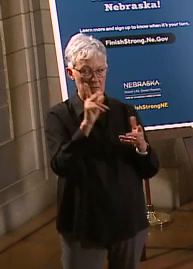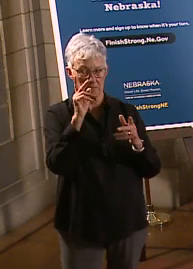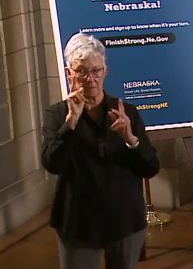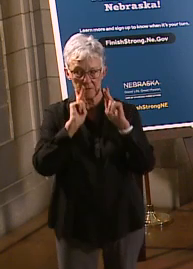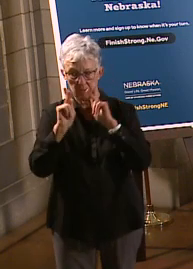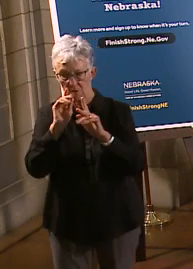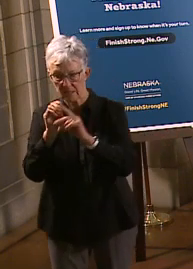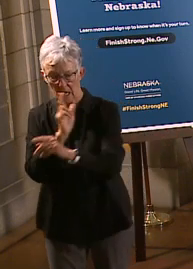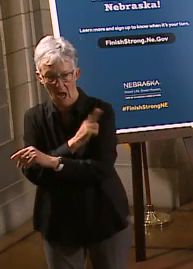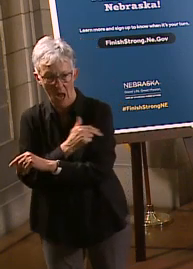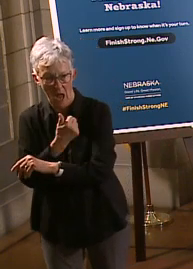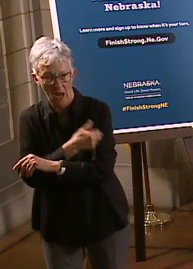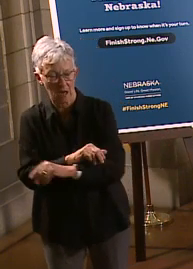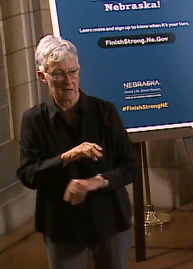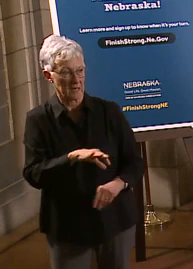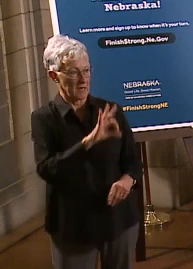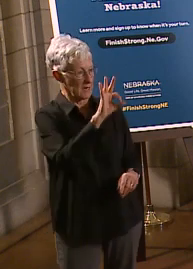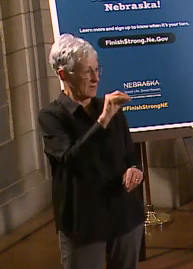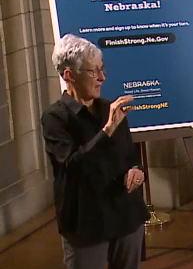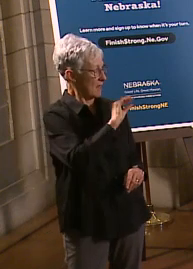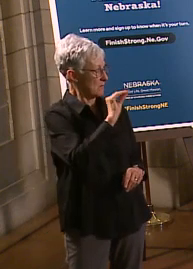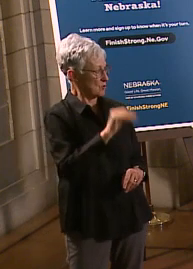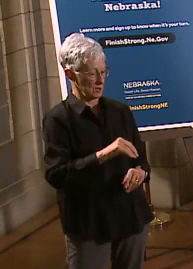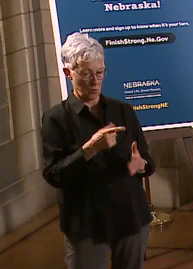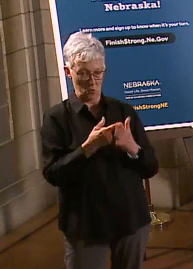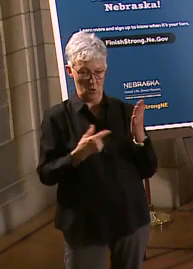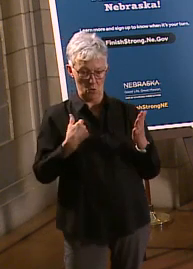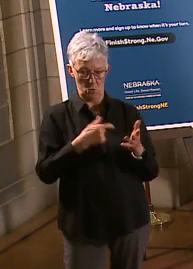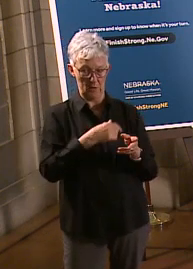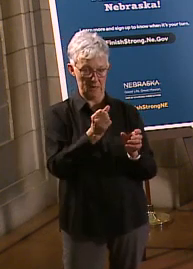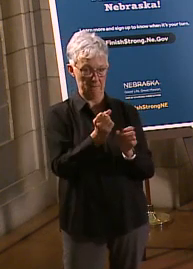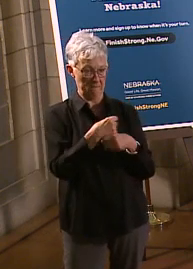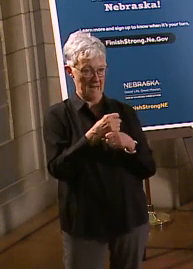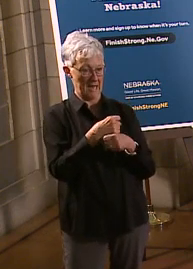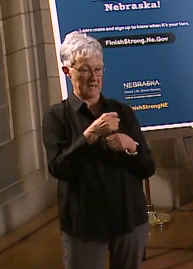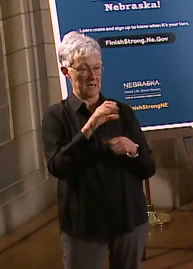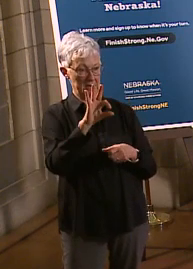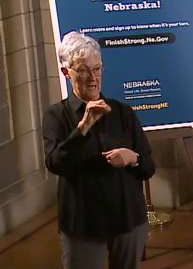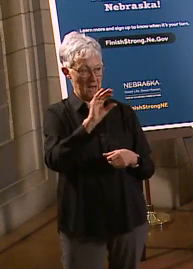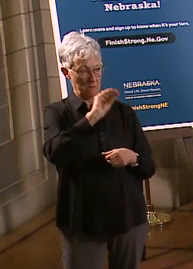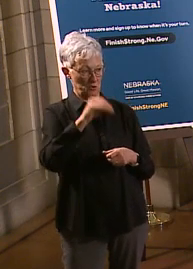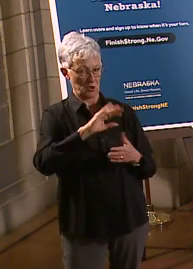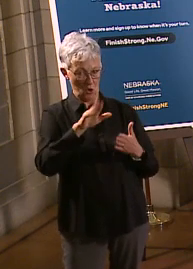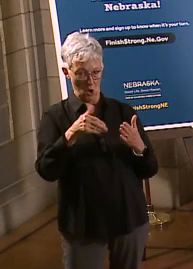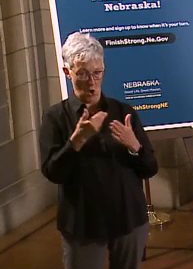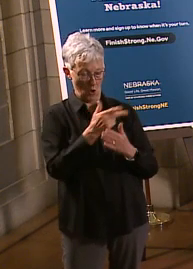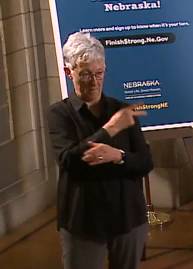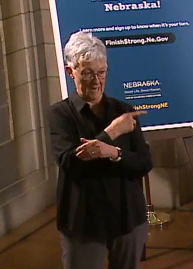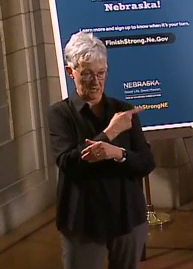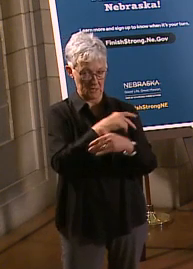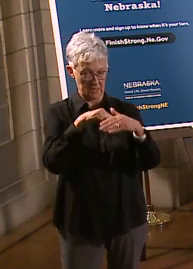that 90% of any patient going into a US hospital, 90% of patients going in a